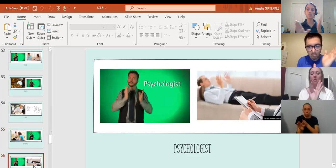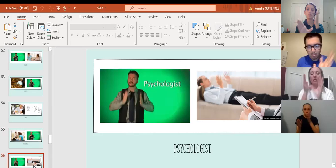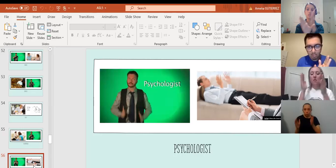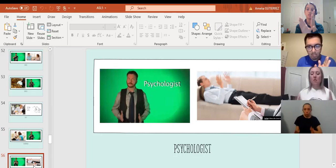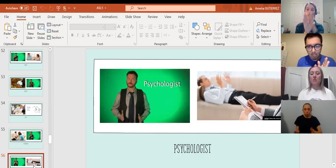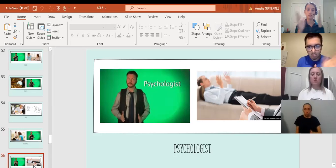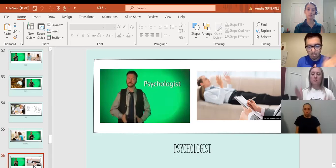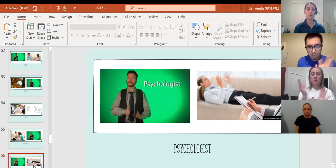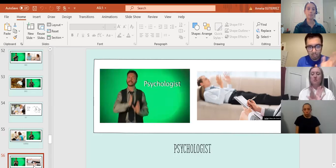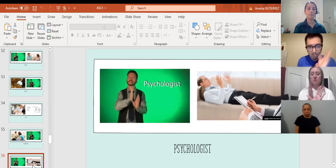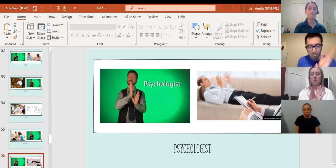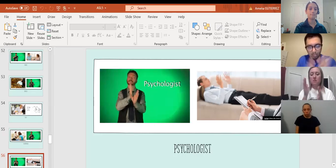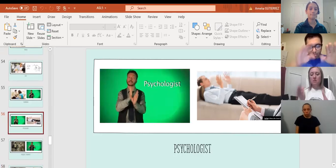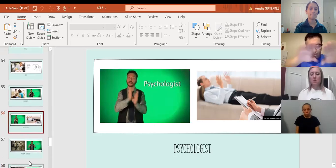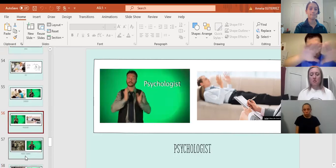psychologist.